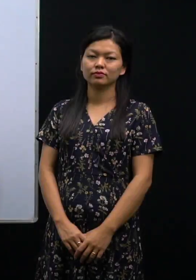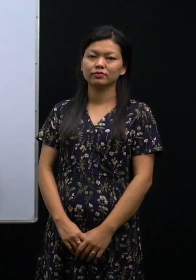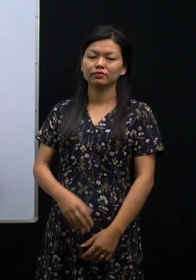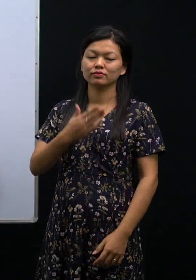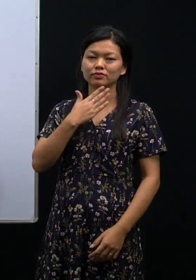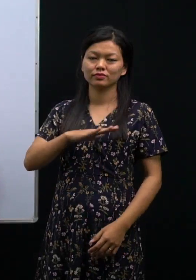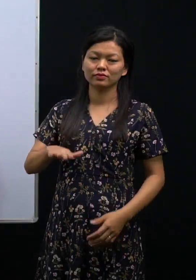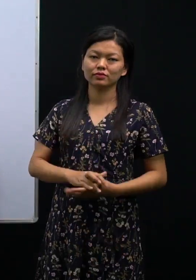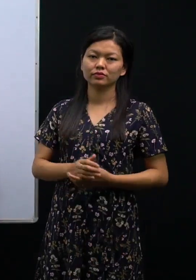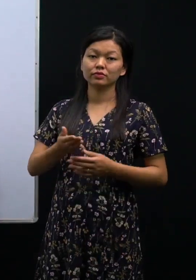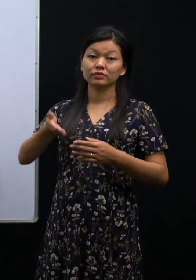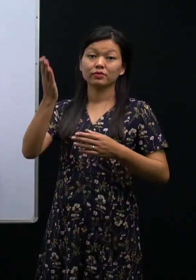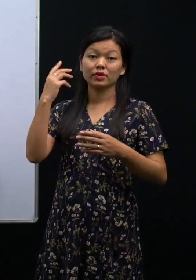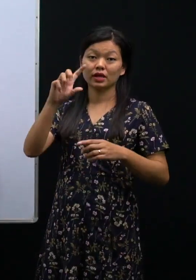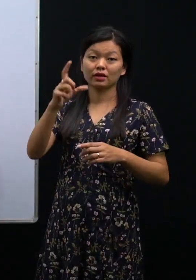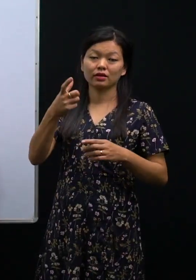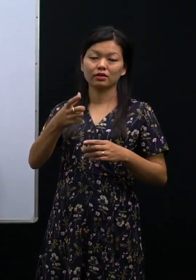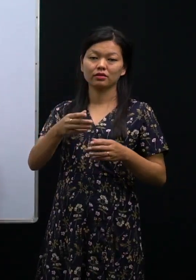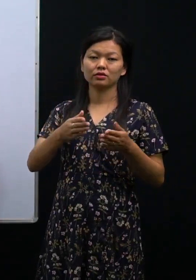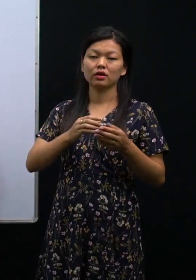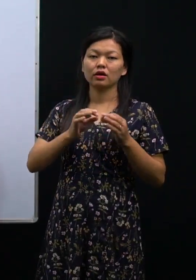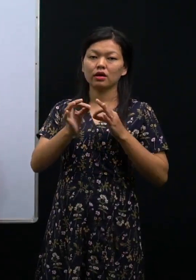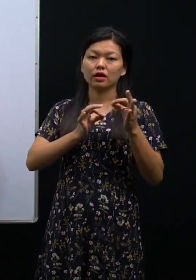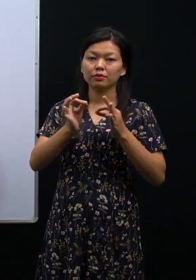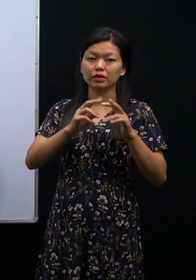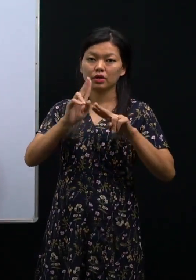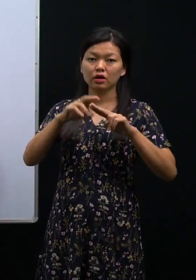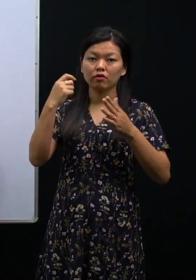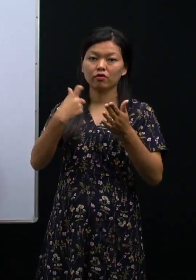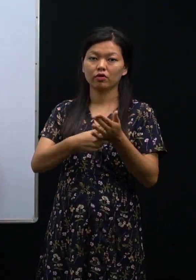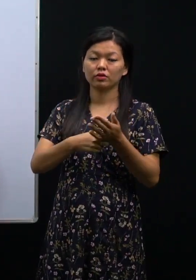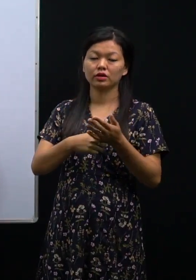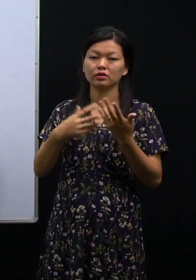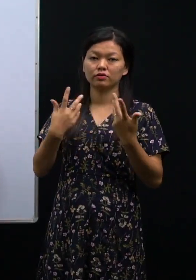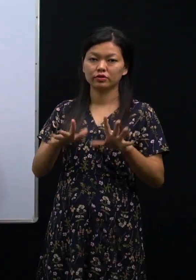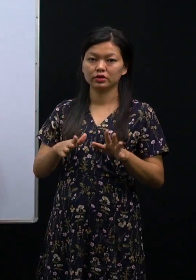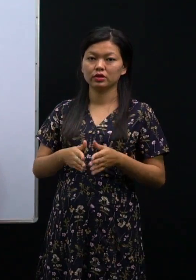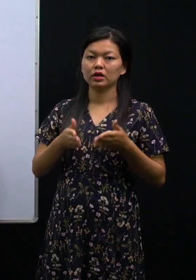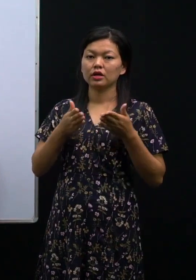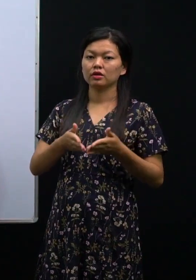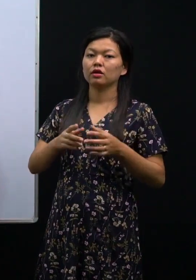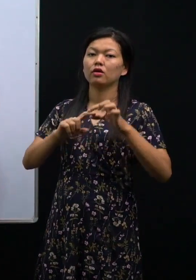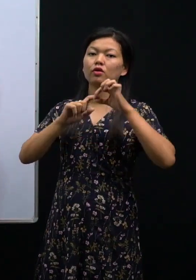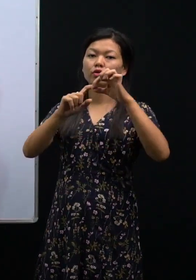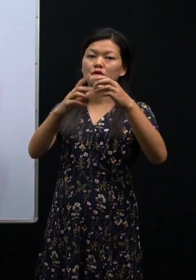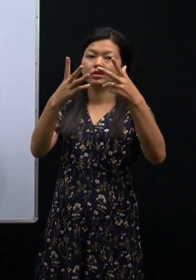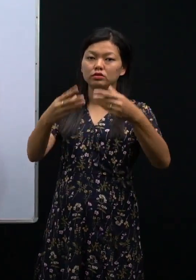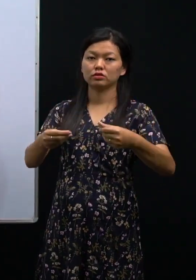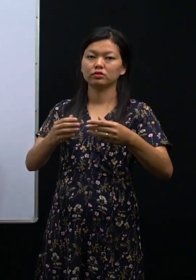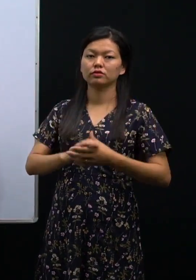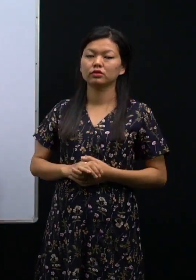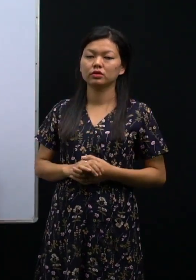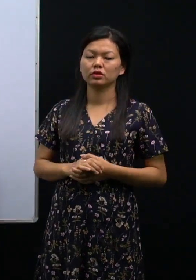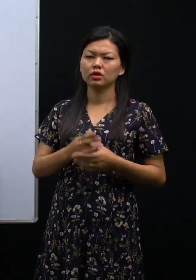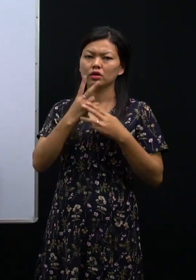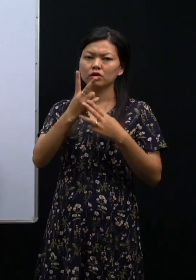Students, last time I explained you the formula, relating that formula, we'll come to the questions, okay? Look